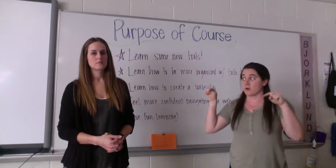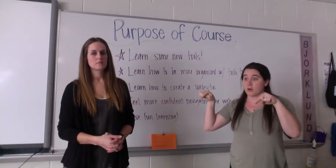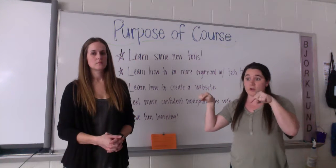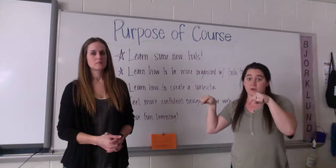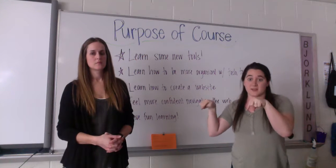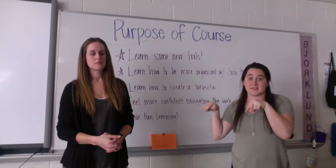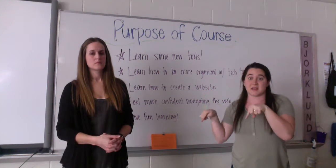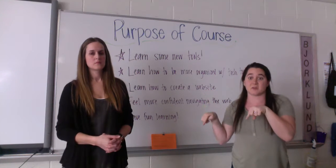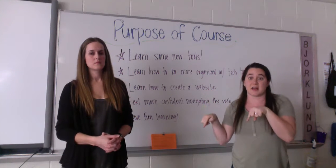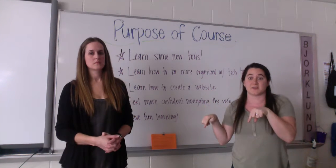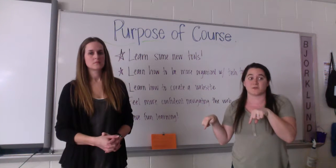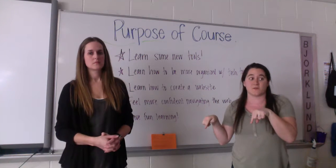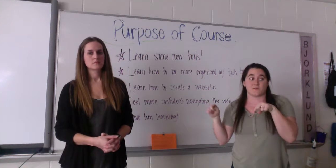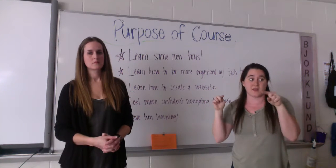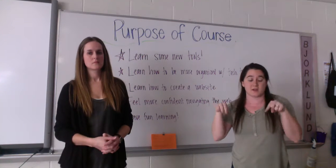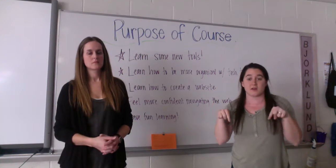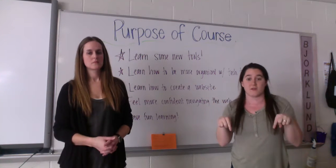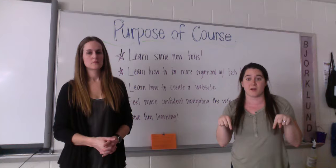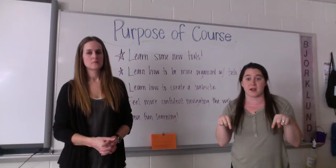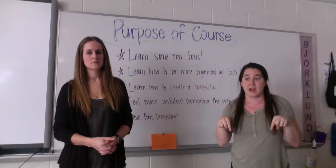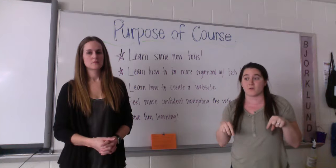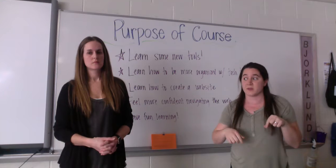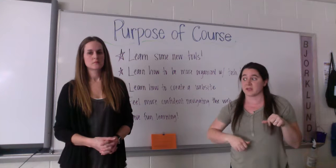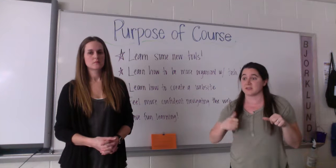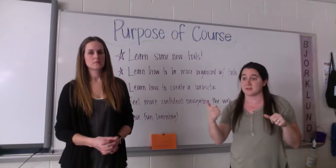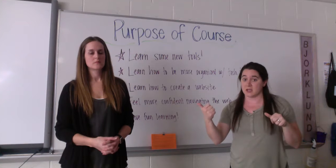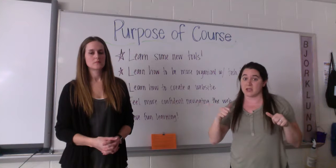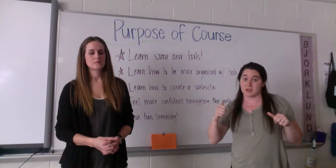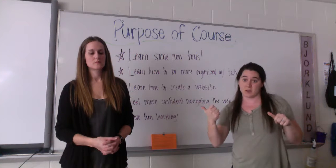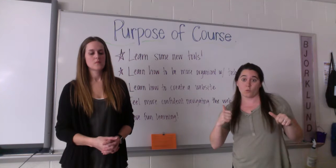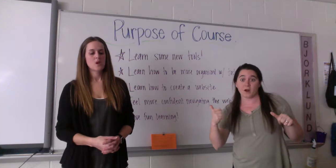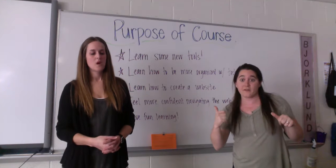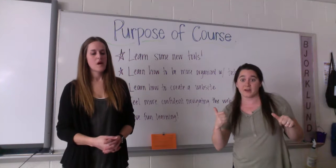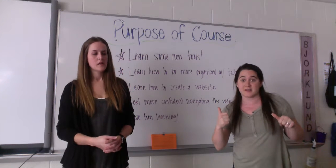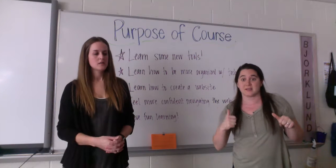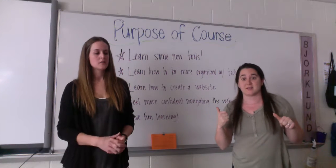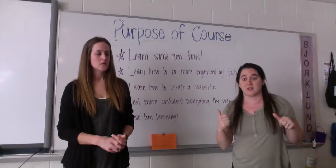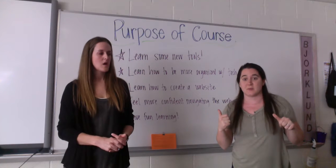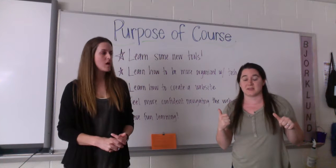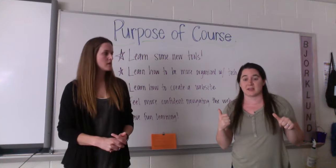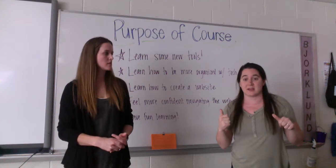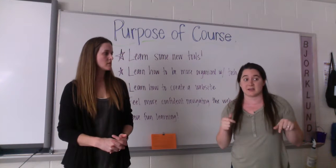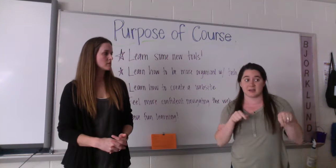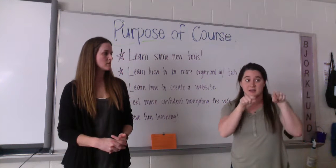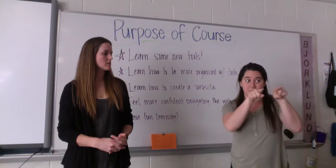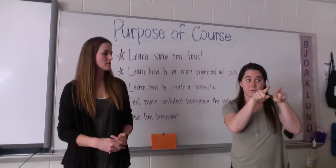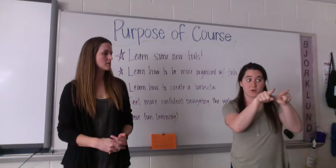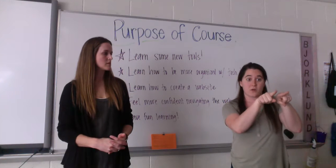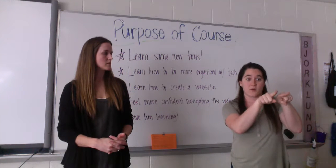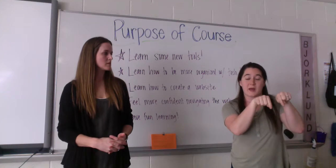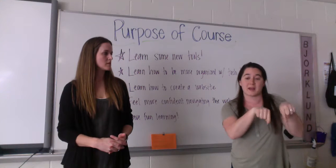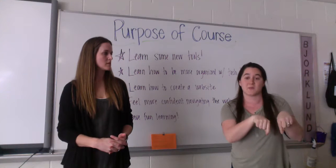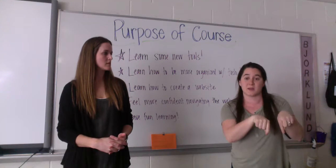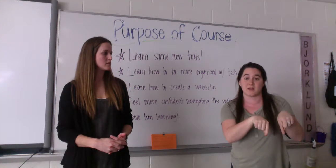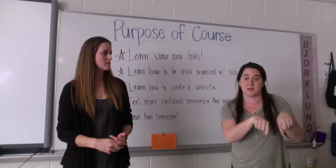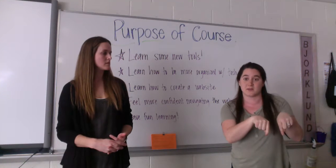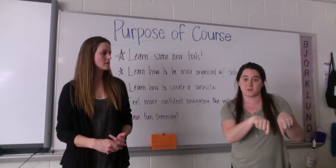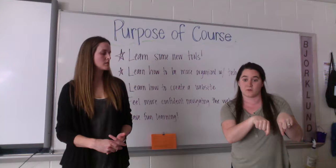going to go to the same classroom that you're in right now because one of us is going to be taking attendance for your body being in this room.